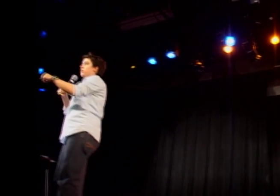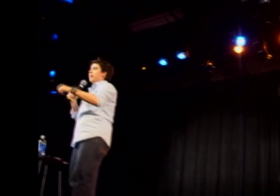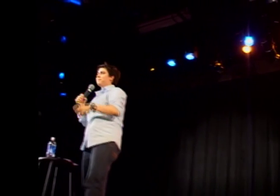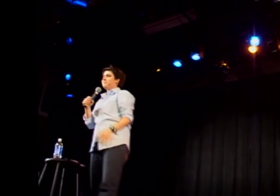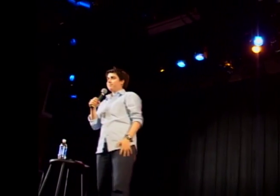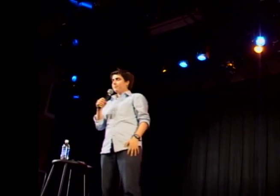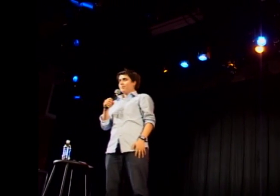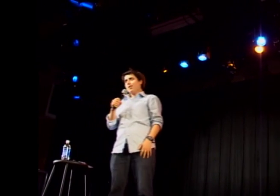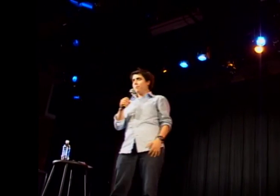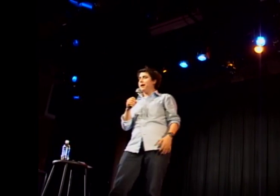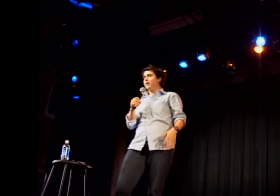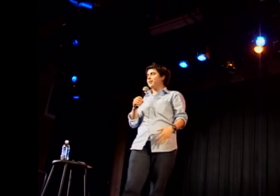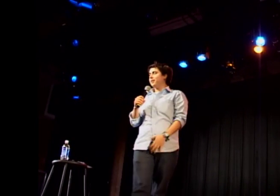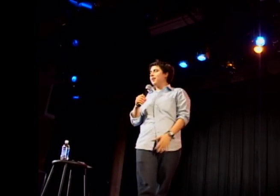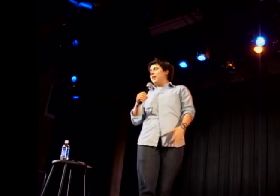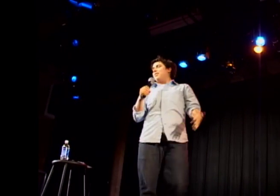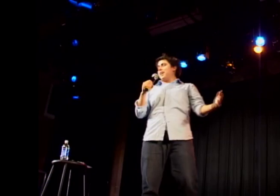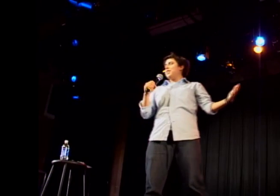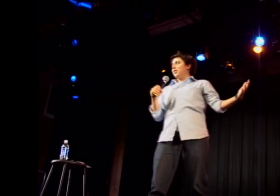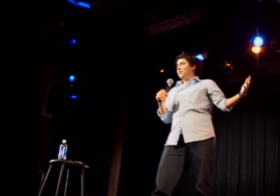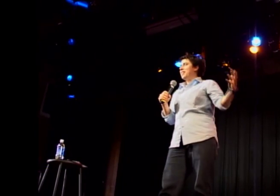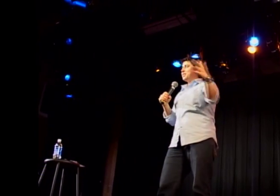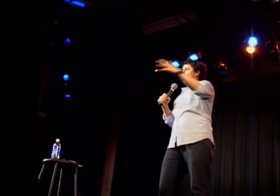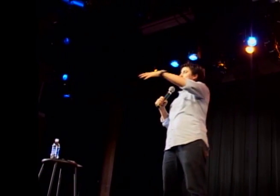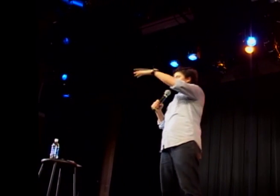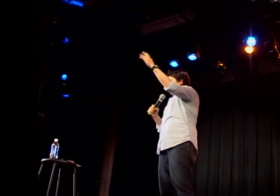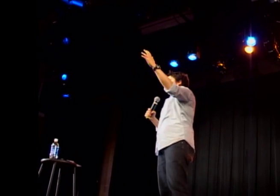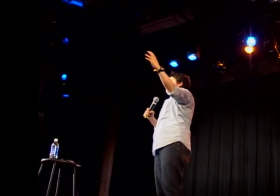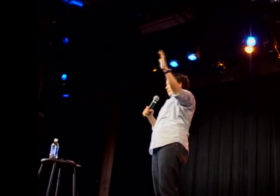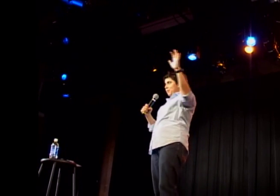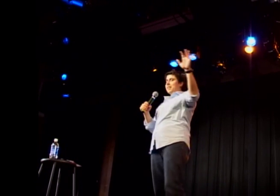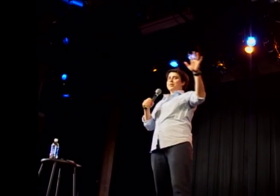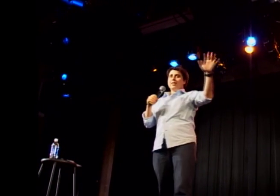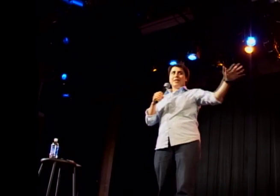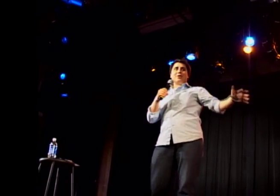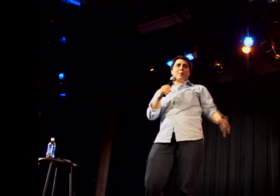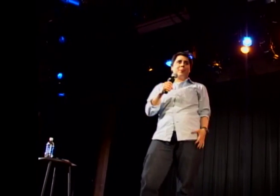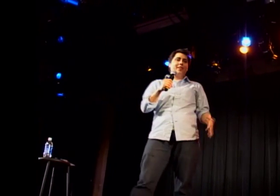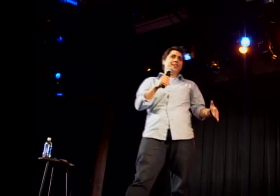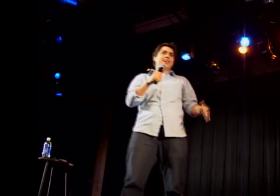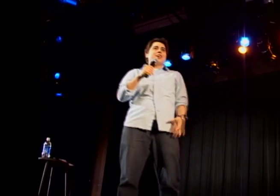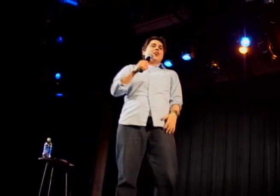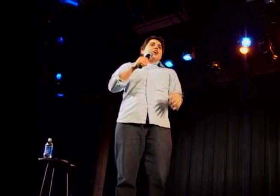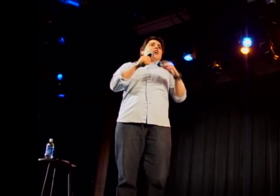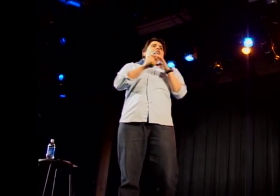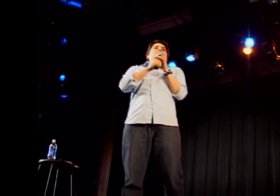one. Okay, great. Apparently. Thank you. Thanks for looking alive, people. Thank you.